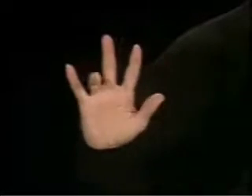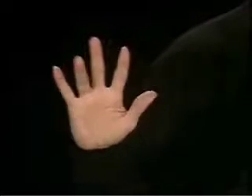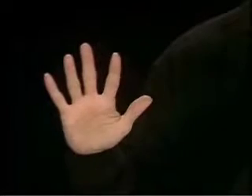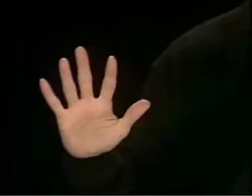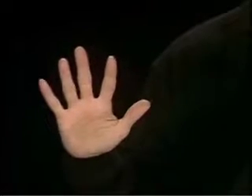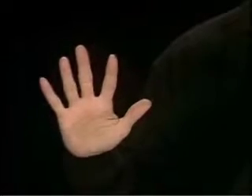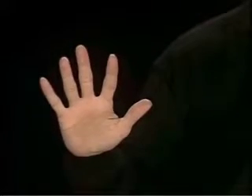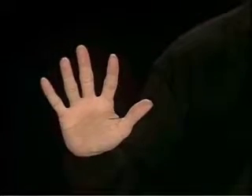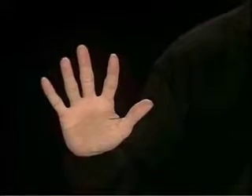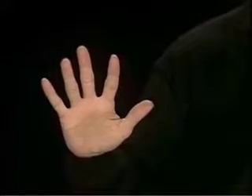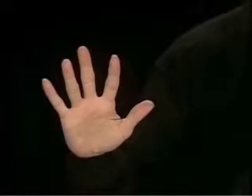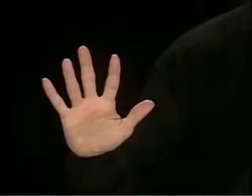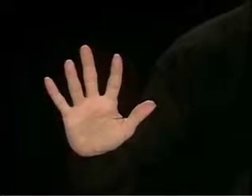75,